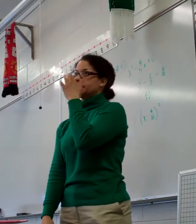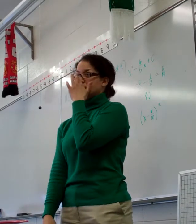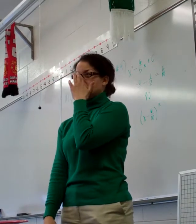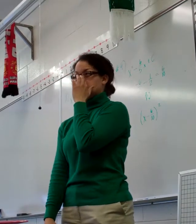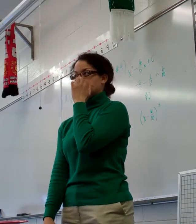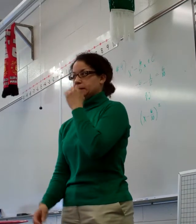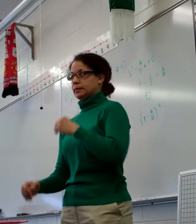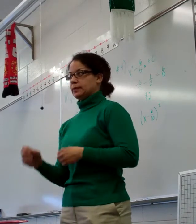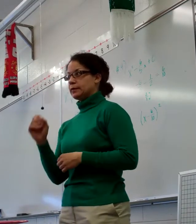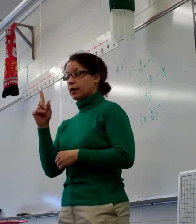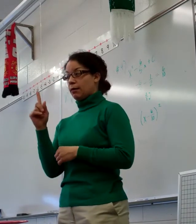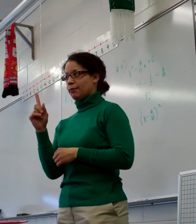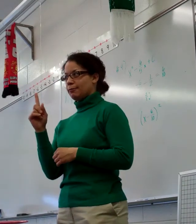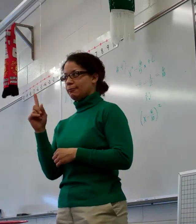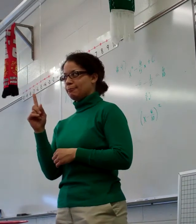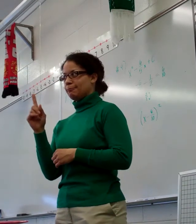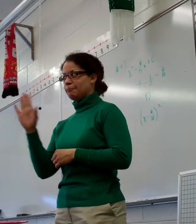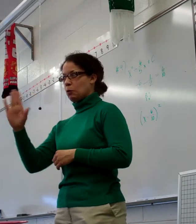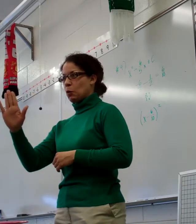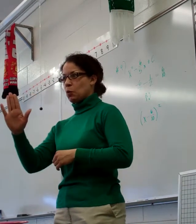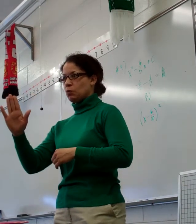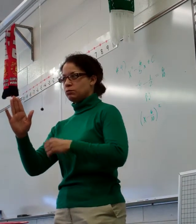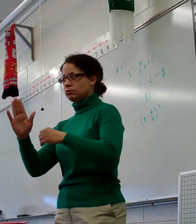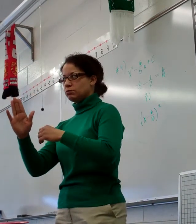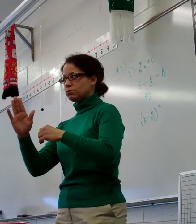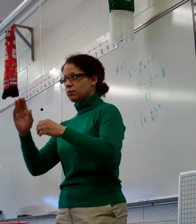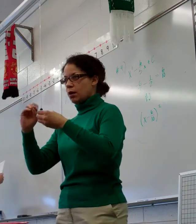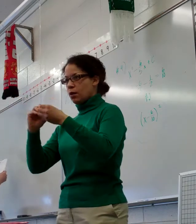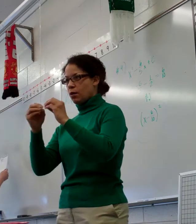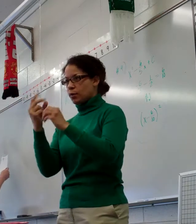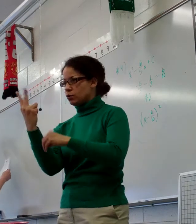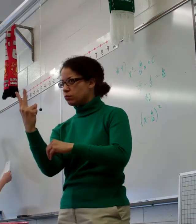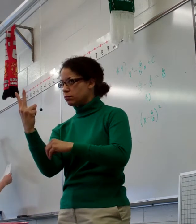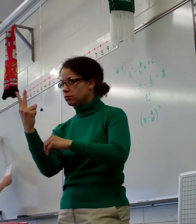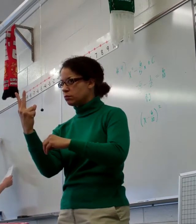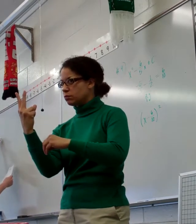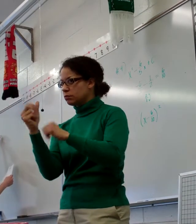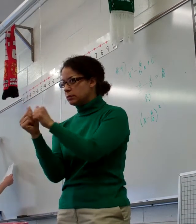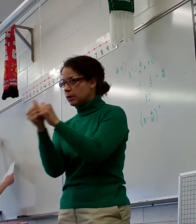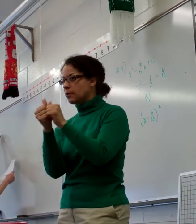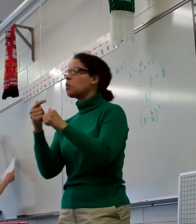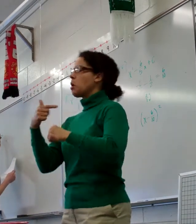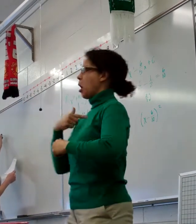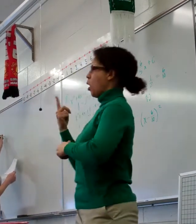Aha, found a winner. Okay, let's do number 2. I'm going to do number 2 for you